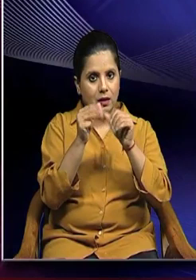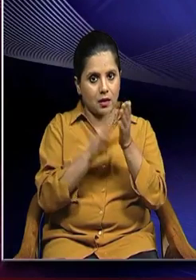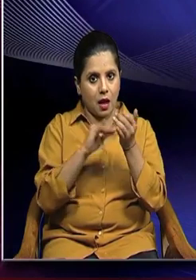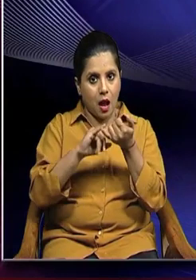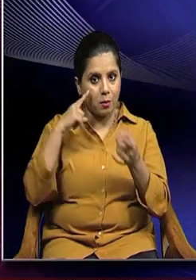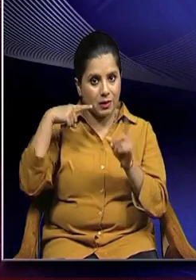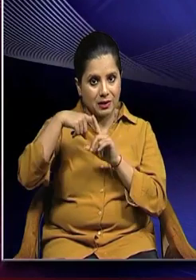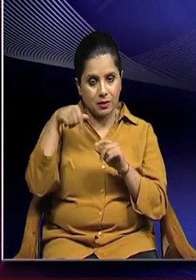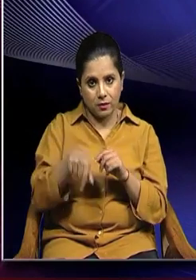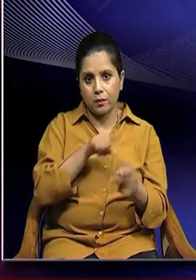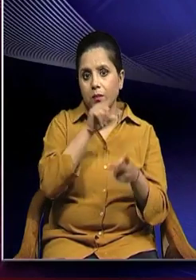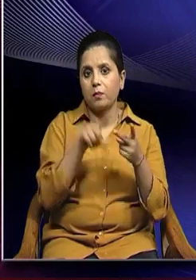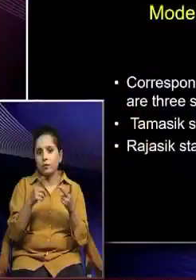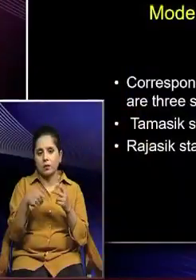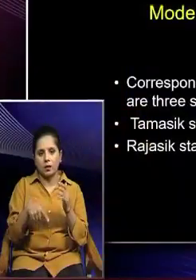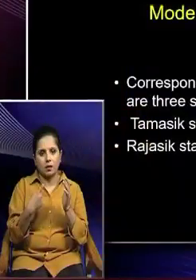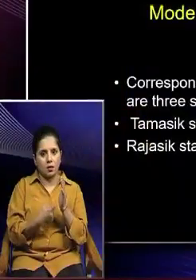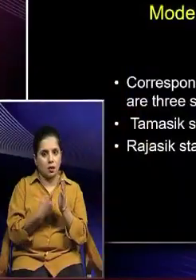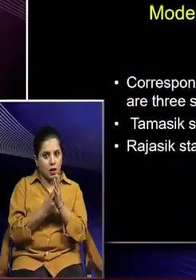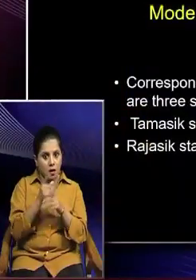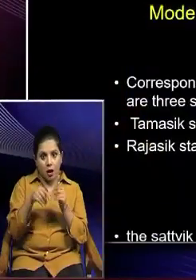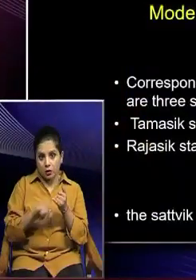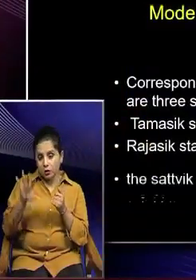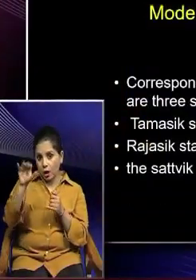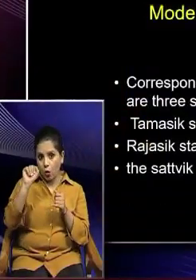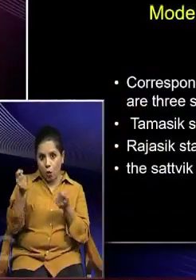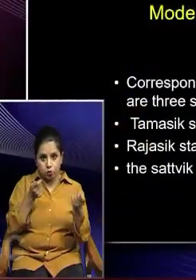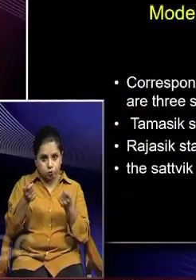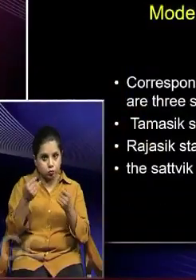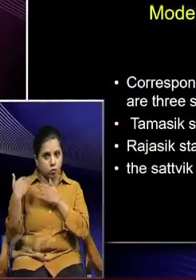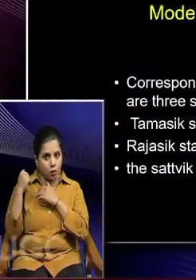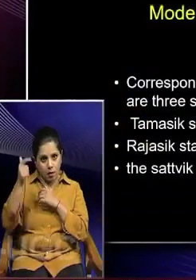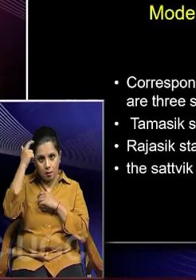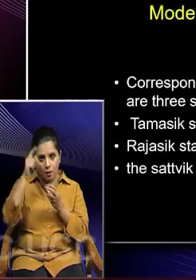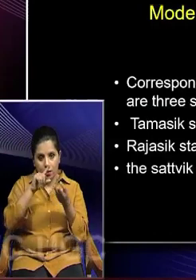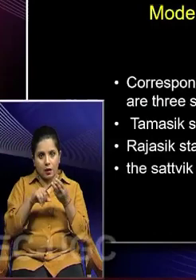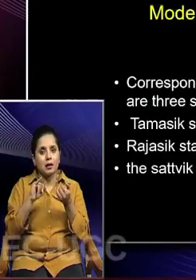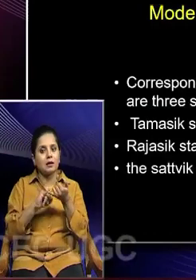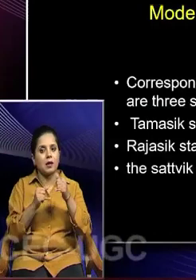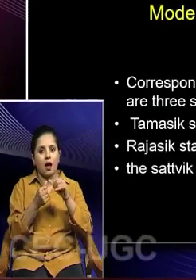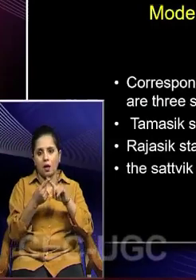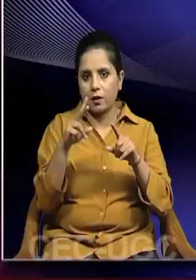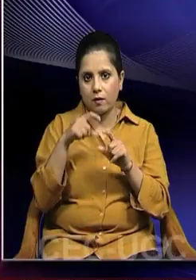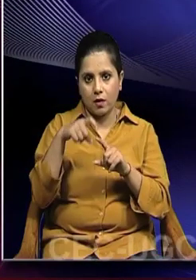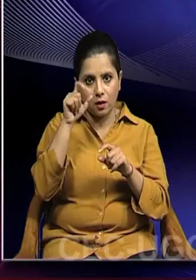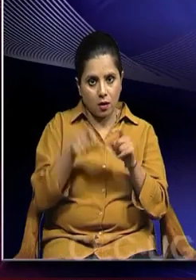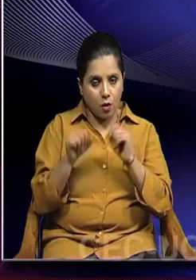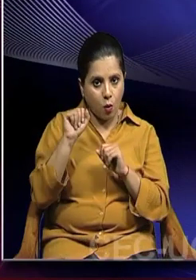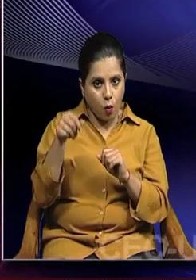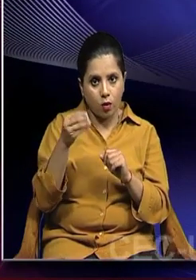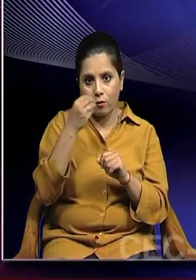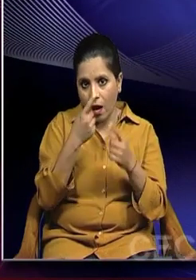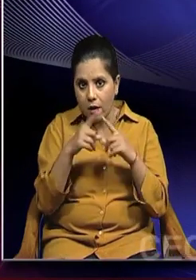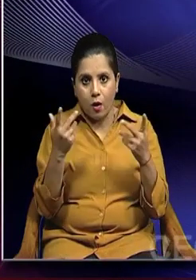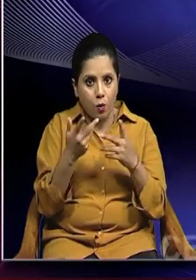mind, another is rajasic state of mind, and third one is the sattvic state of mind. So,